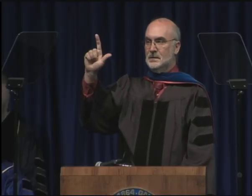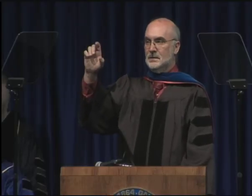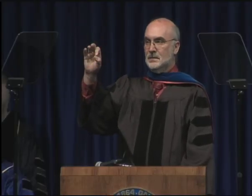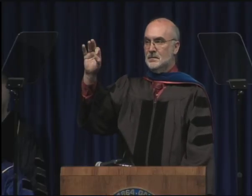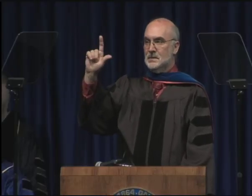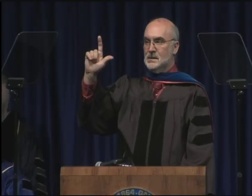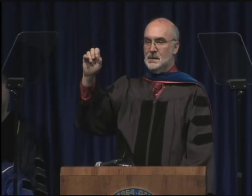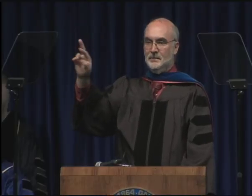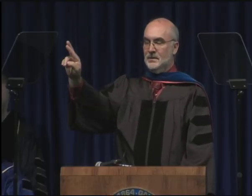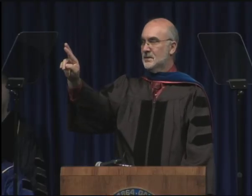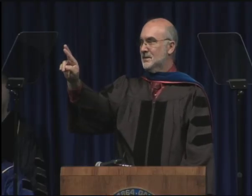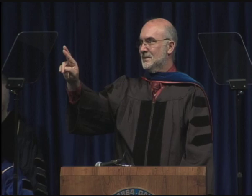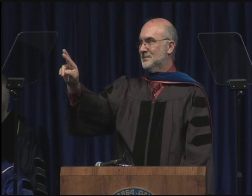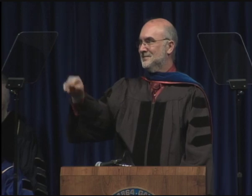Jacob Leffler.